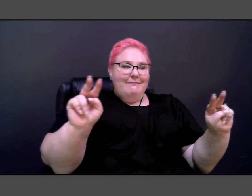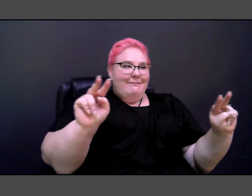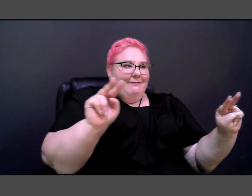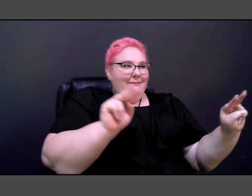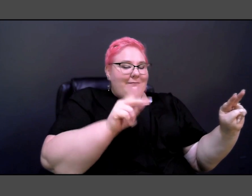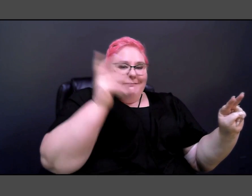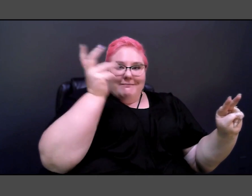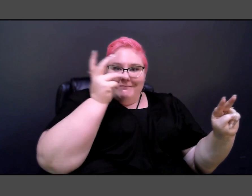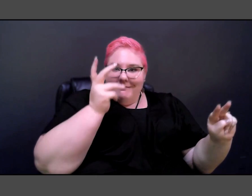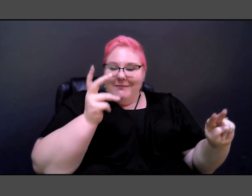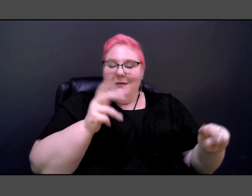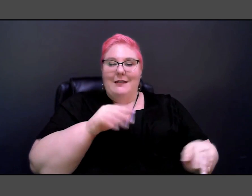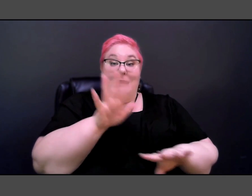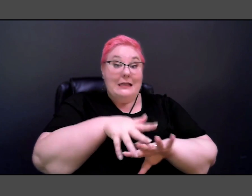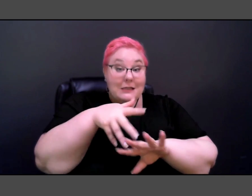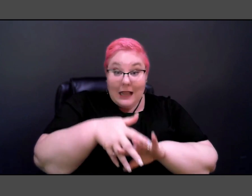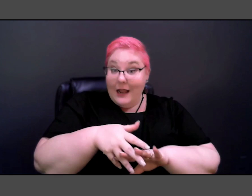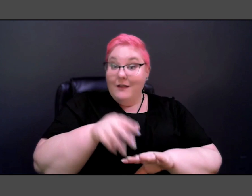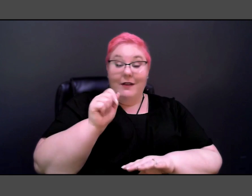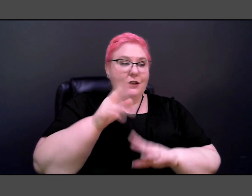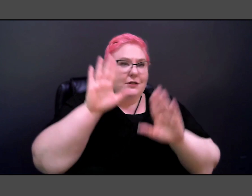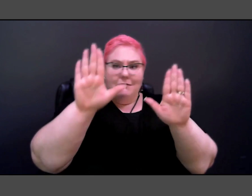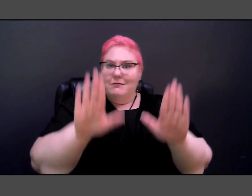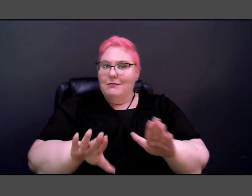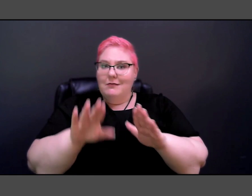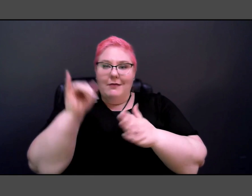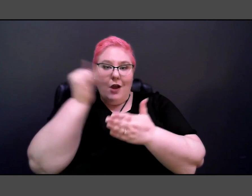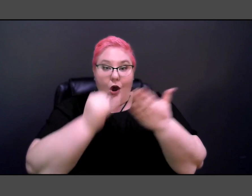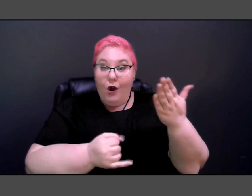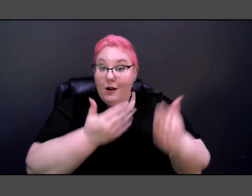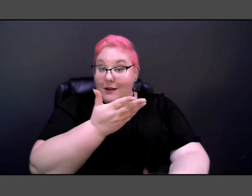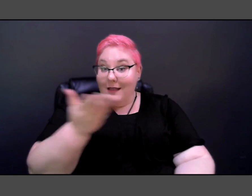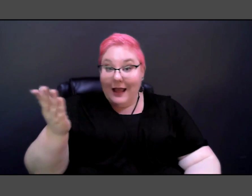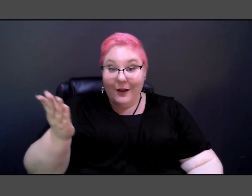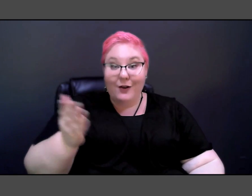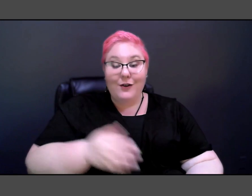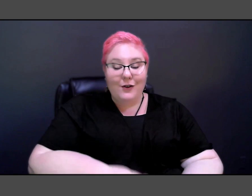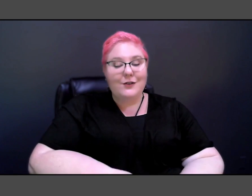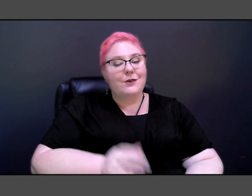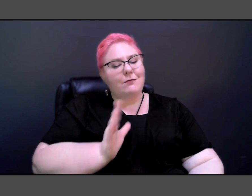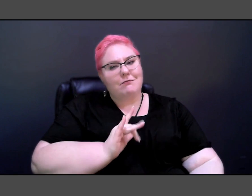art there is from under its auspices.